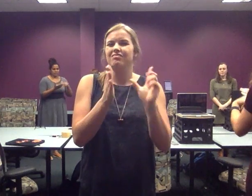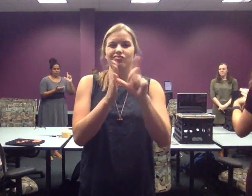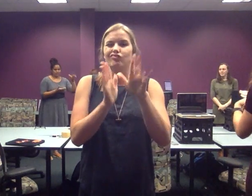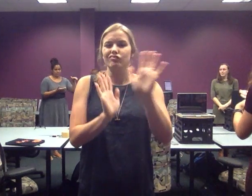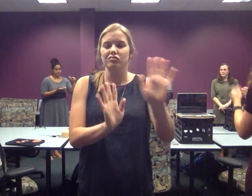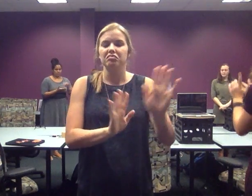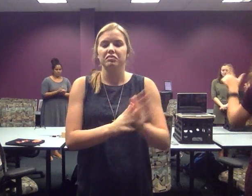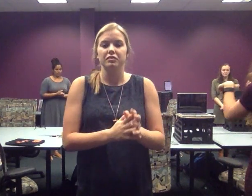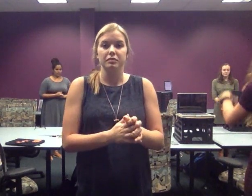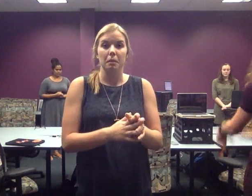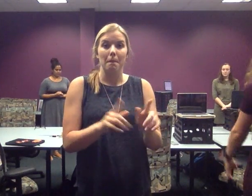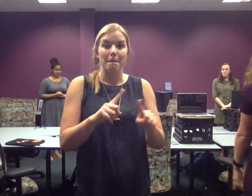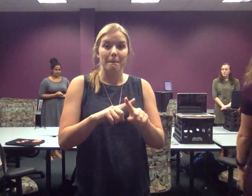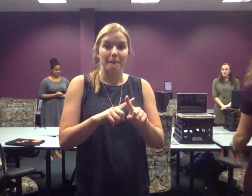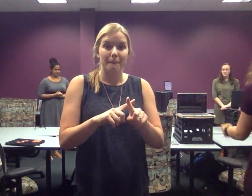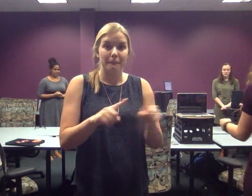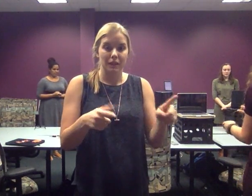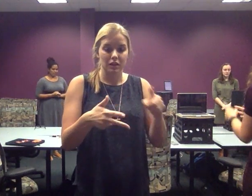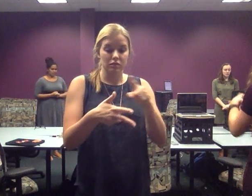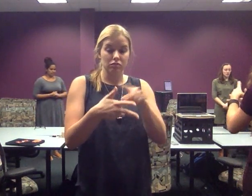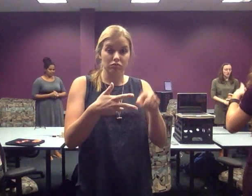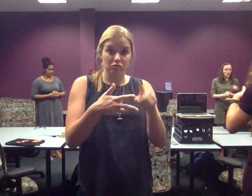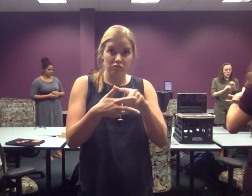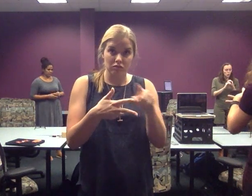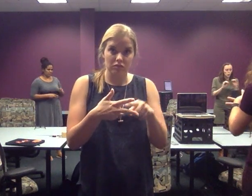All right, they were poorly trained.